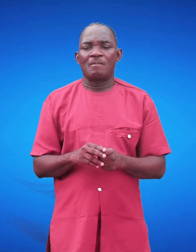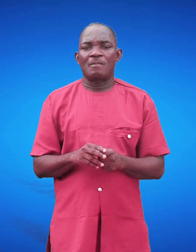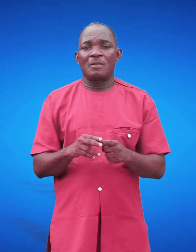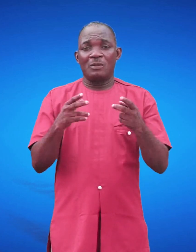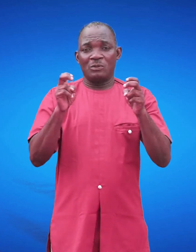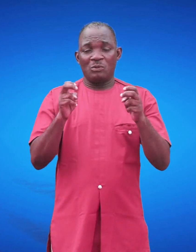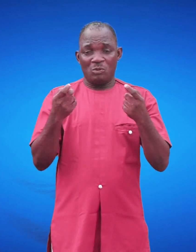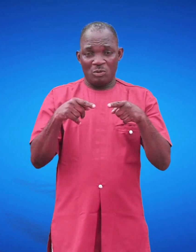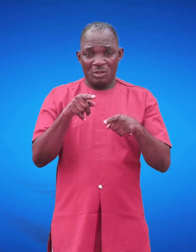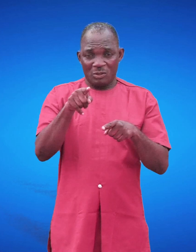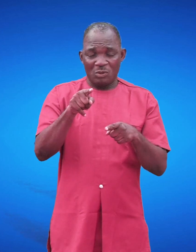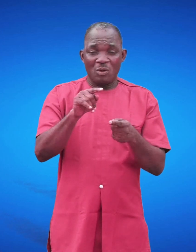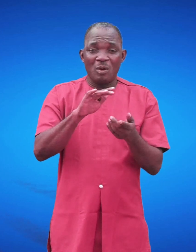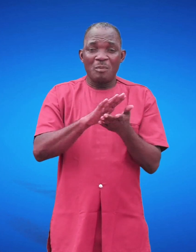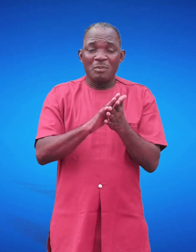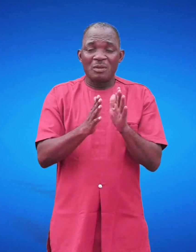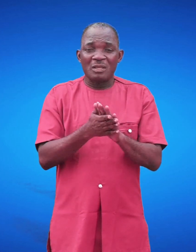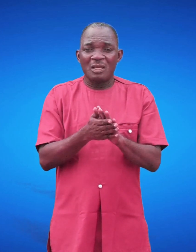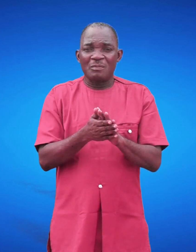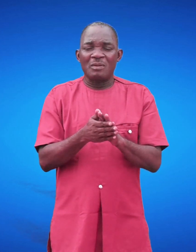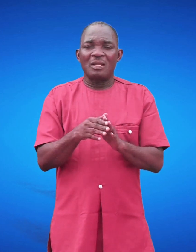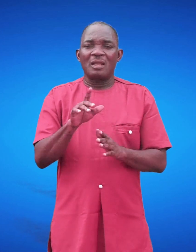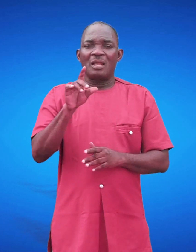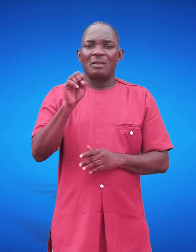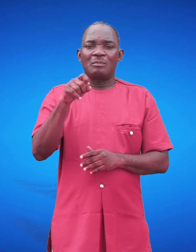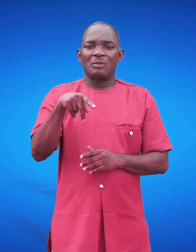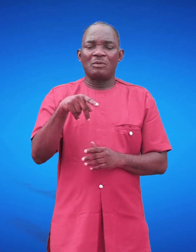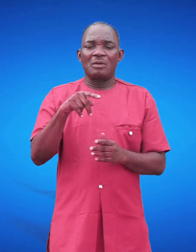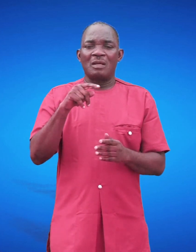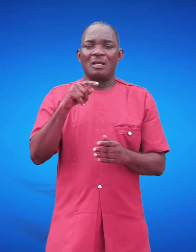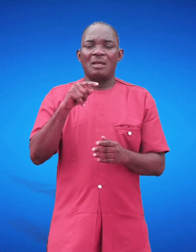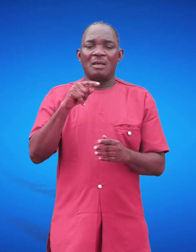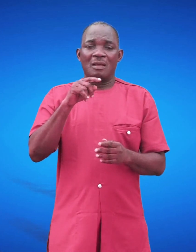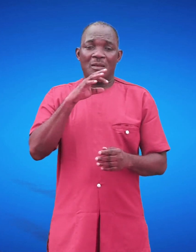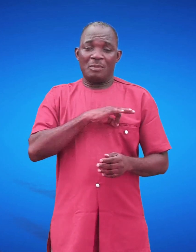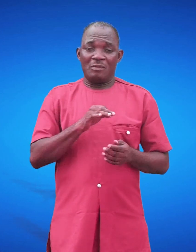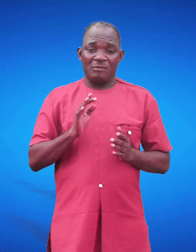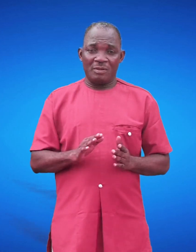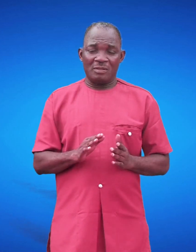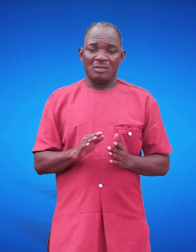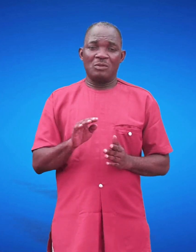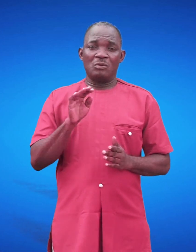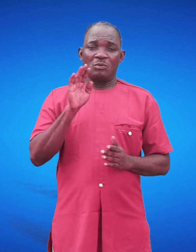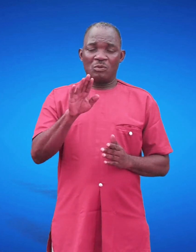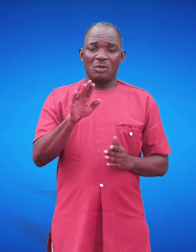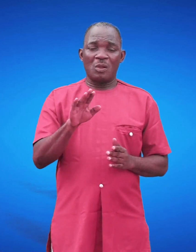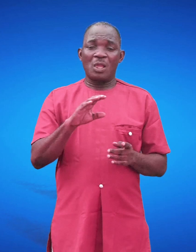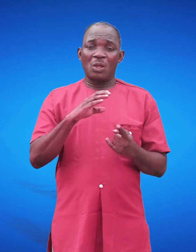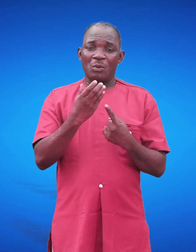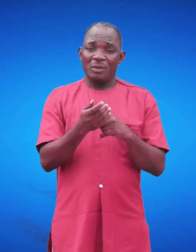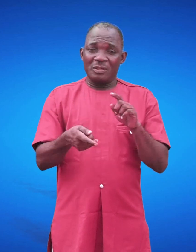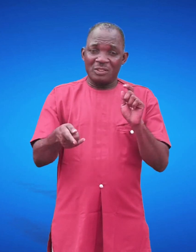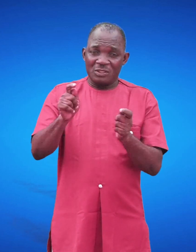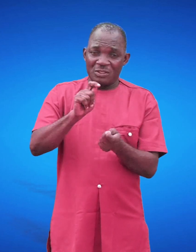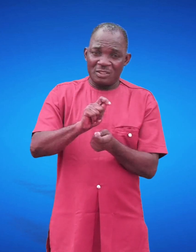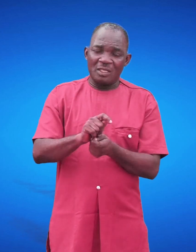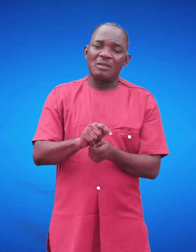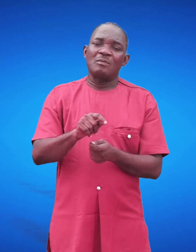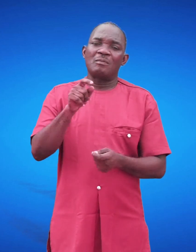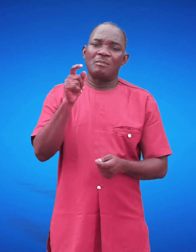When you become a LEAP beneficiary and your circumstances change, you must tell